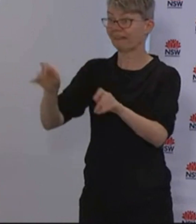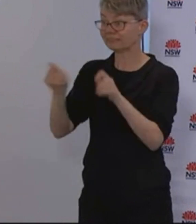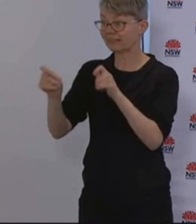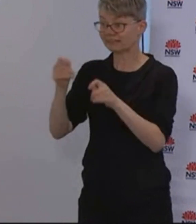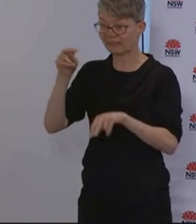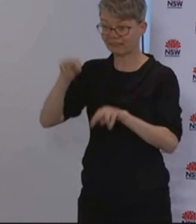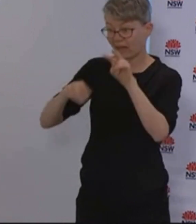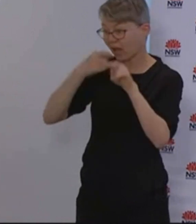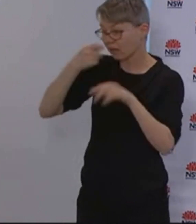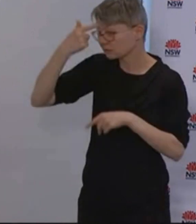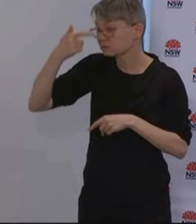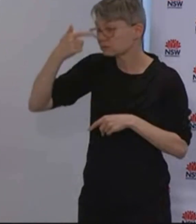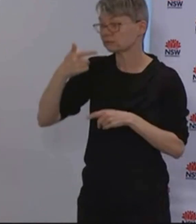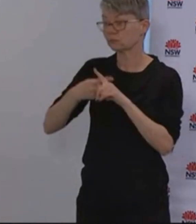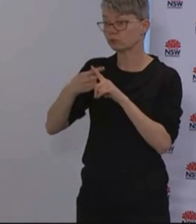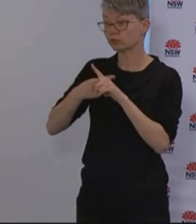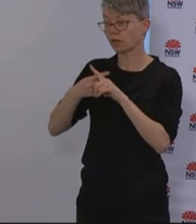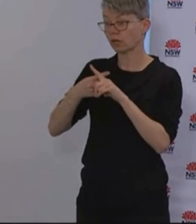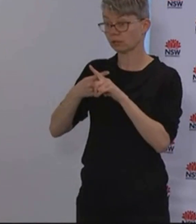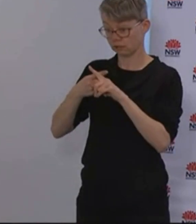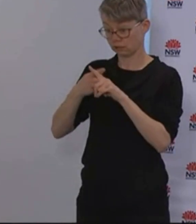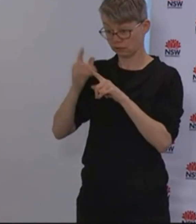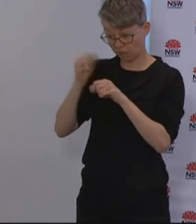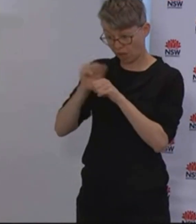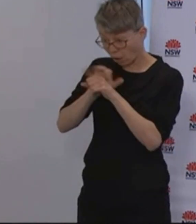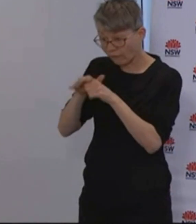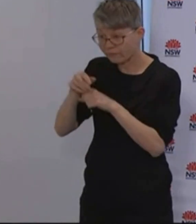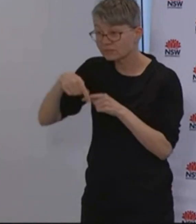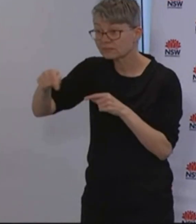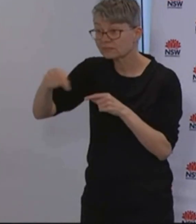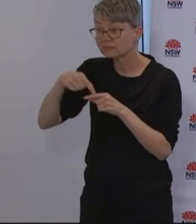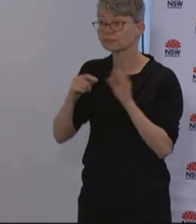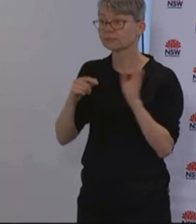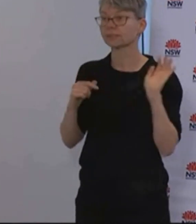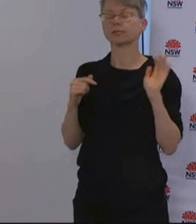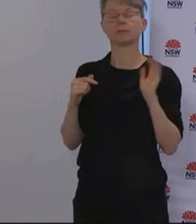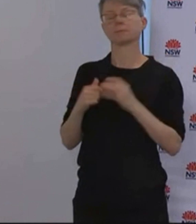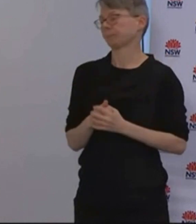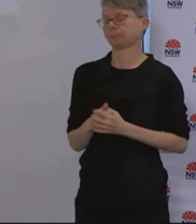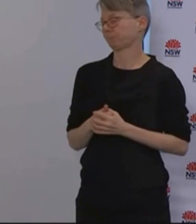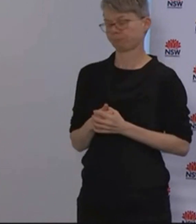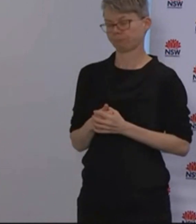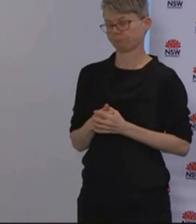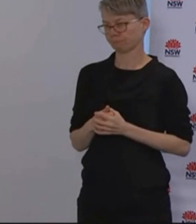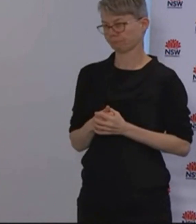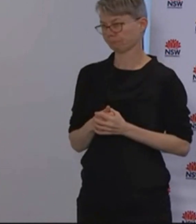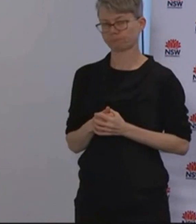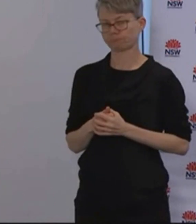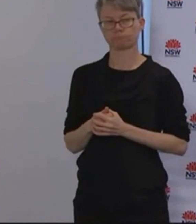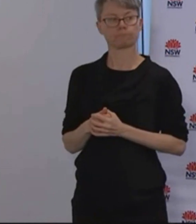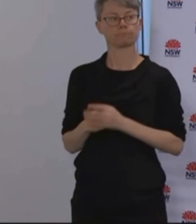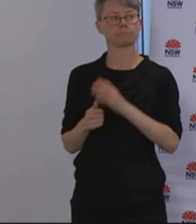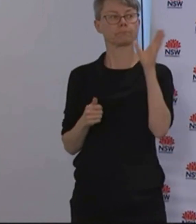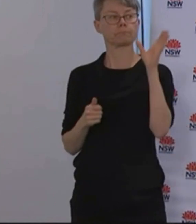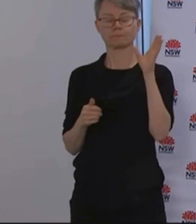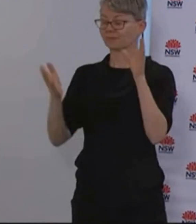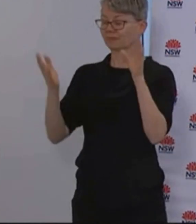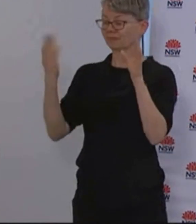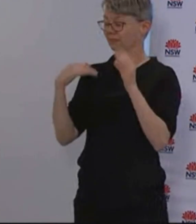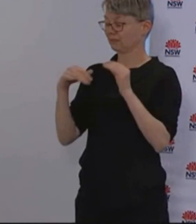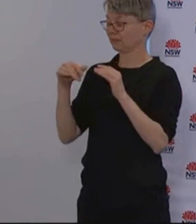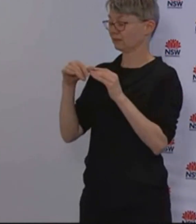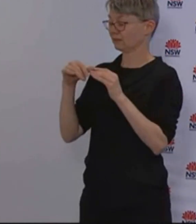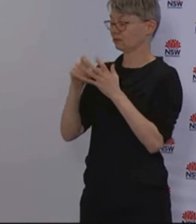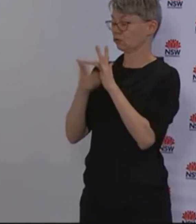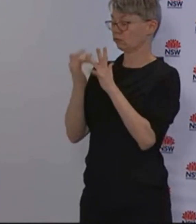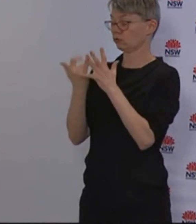No, I'm not aware of any of the passengers on that flight being tested positive. Just back to the Crossroads Hotel, do we know anything about